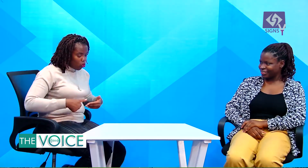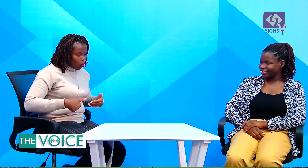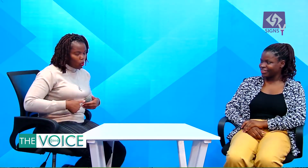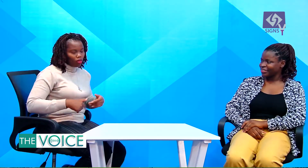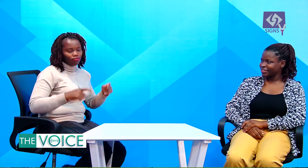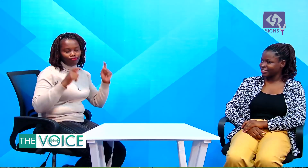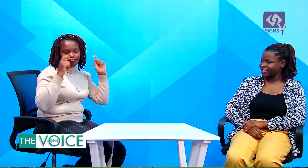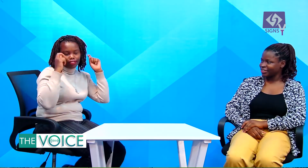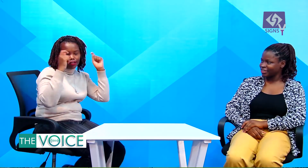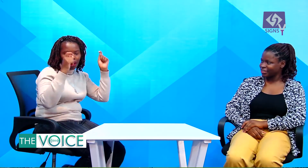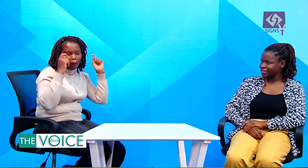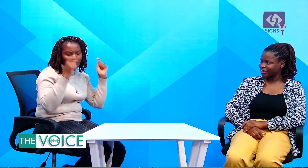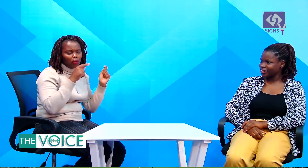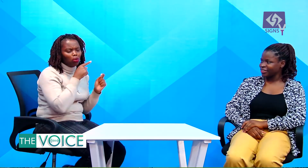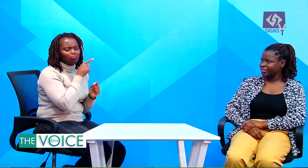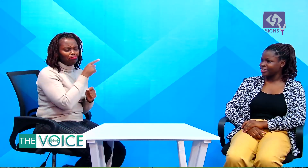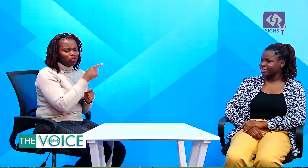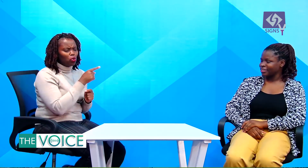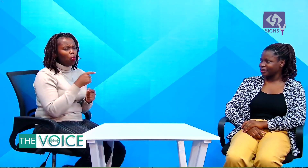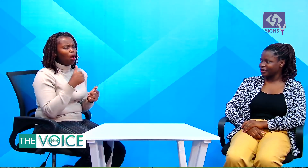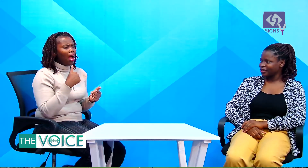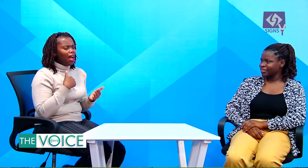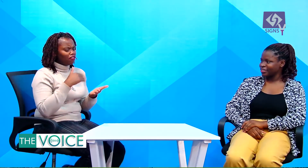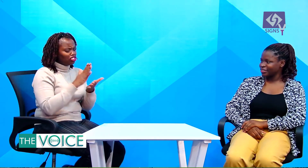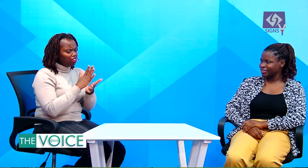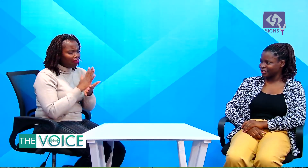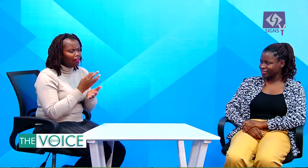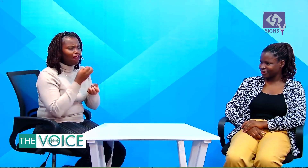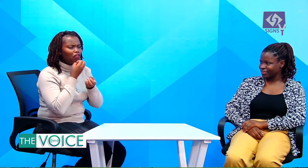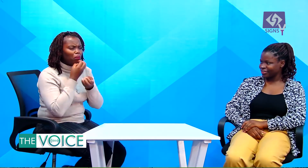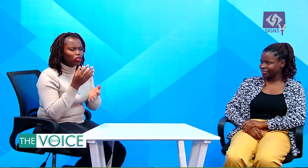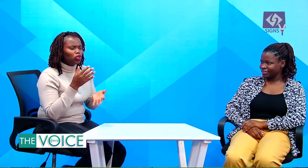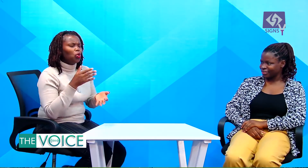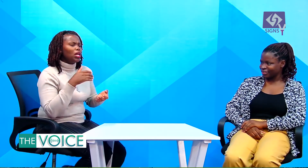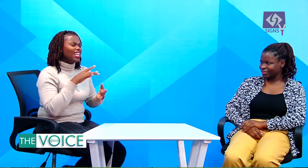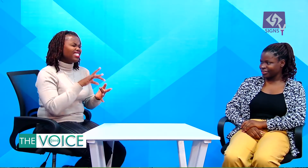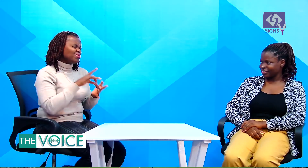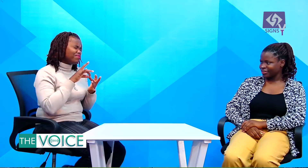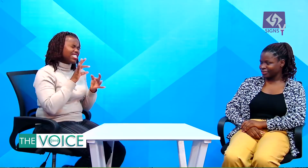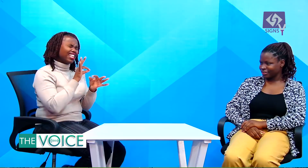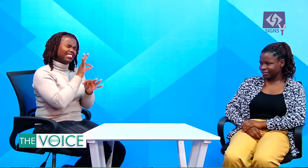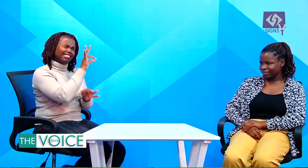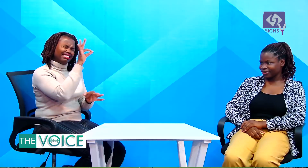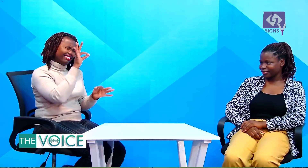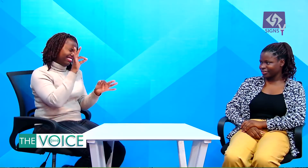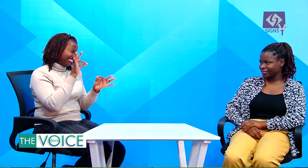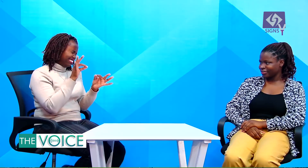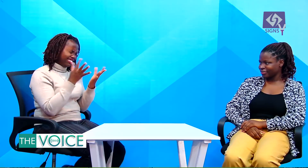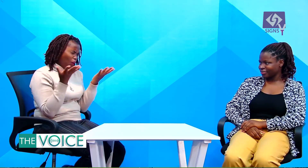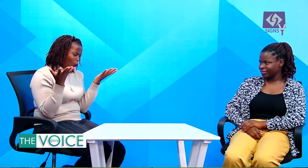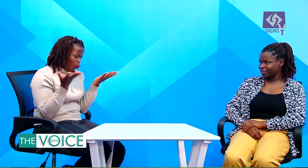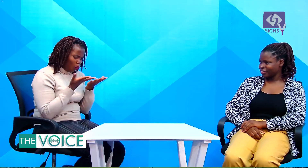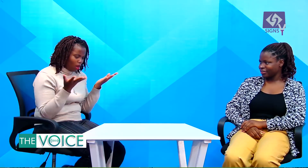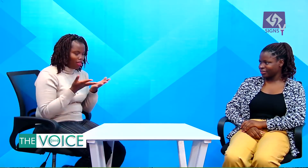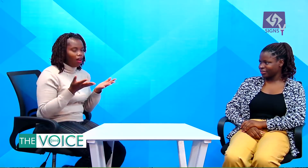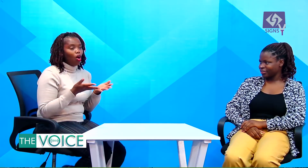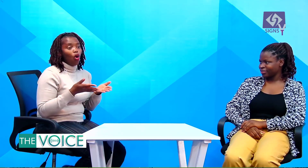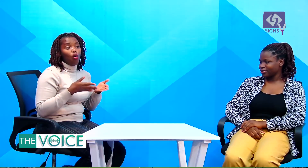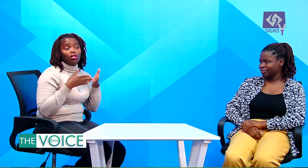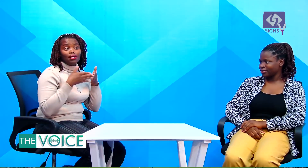I want you to talk as a youth. You have shared a lot of information, and specifically